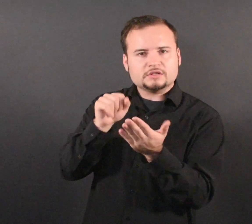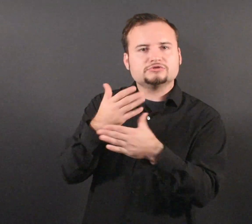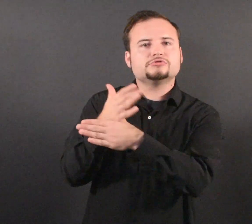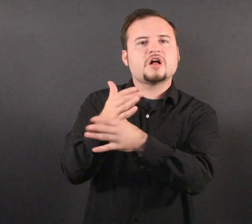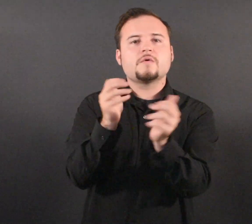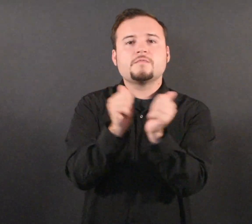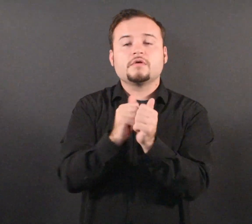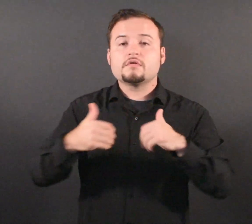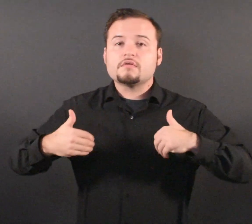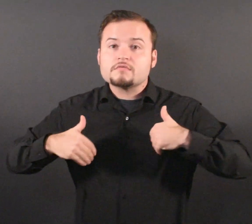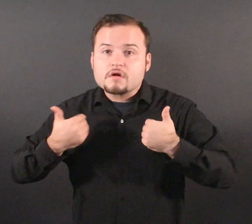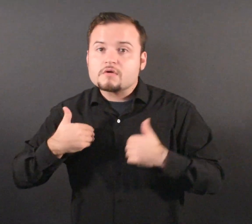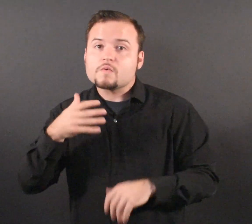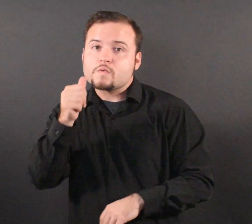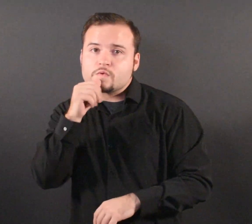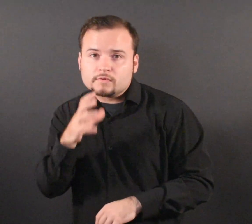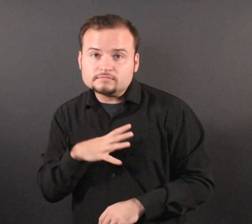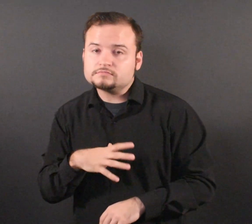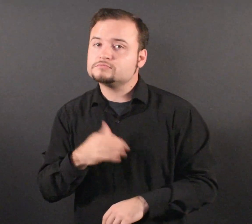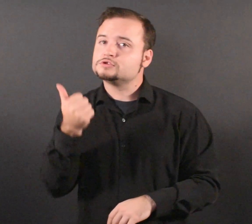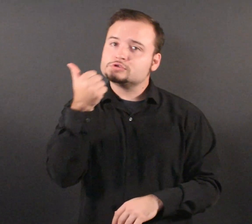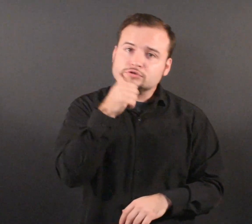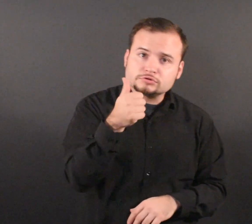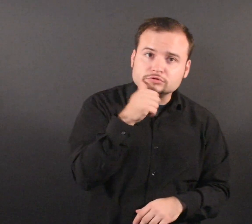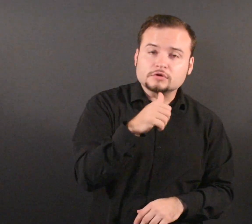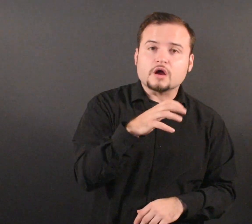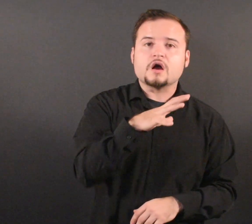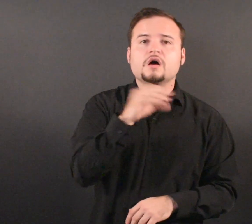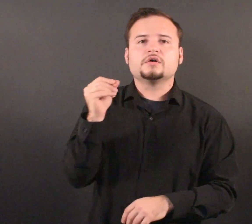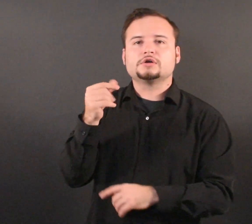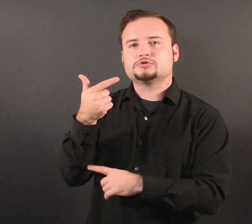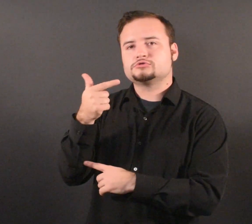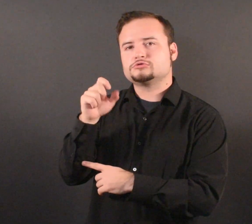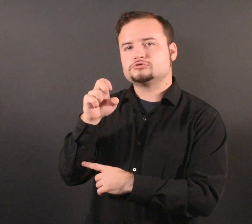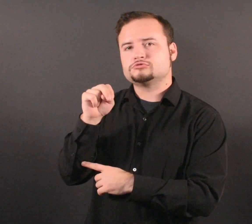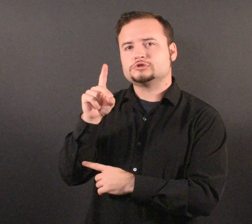girls, and gender-expansive peoples